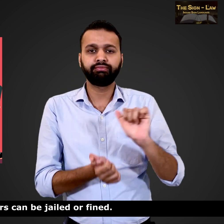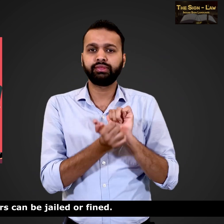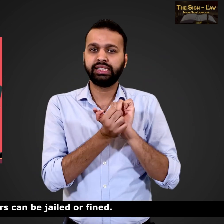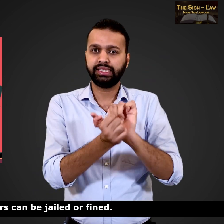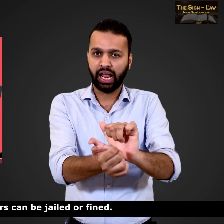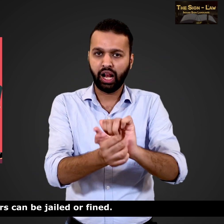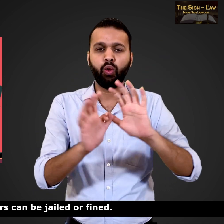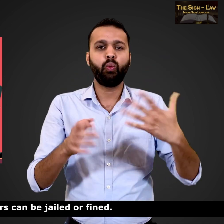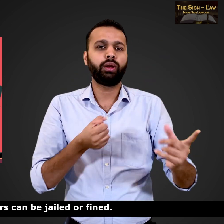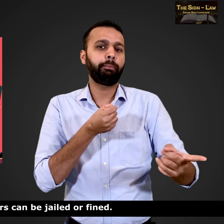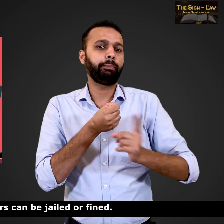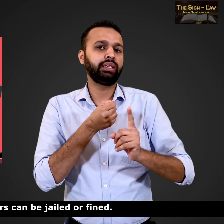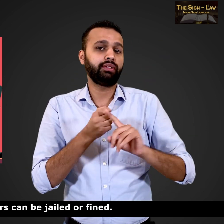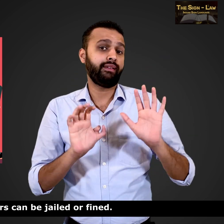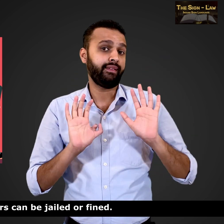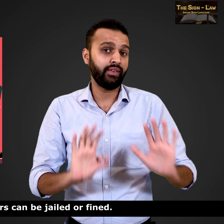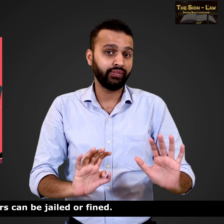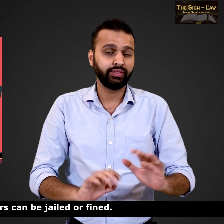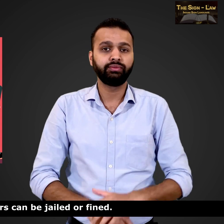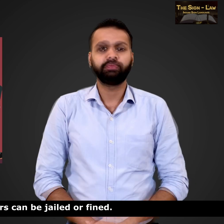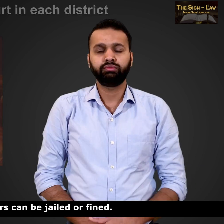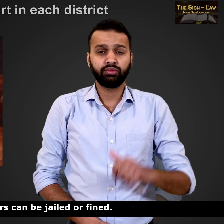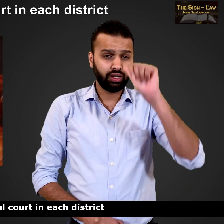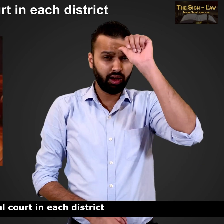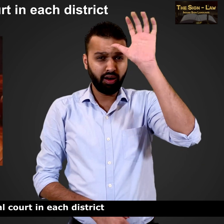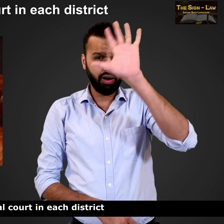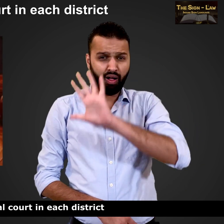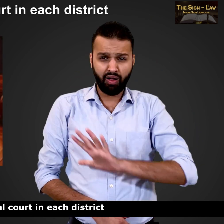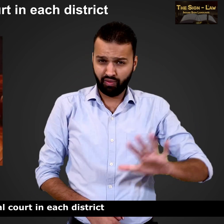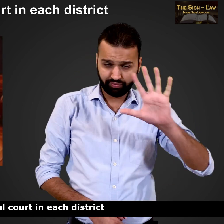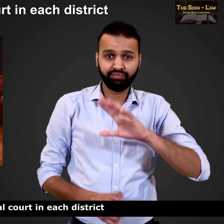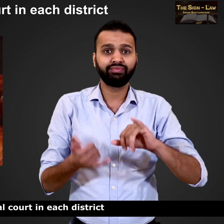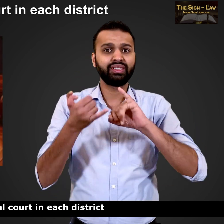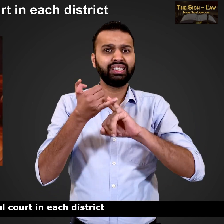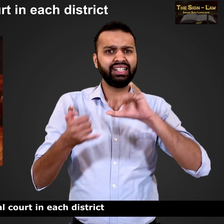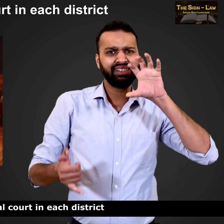Such discriminators can be jailed or fined. There is a special court in each district.